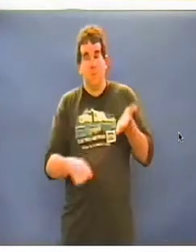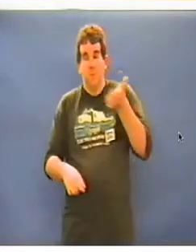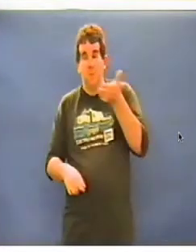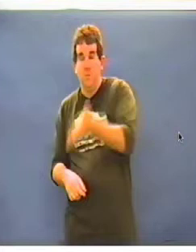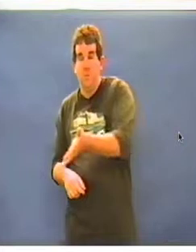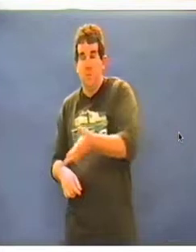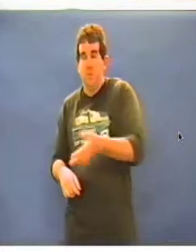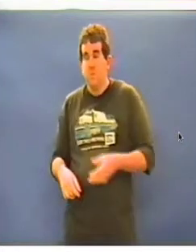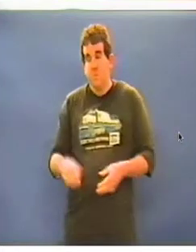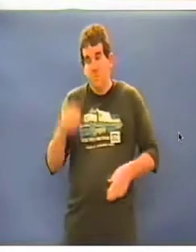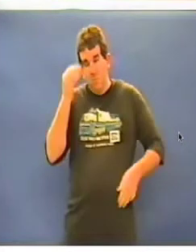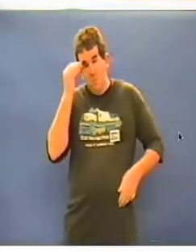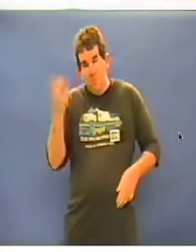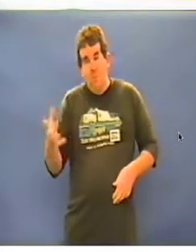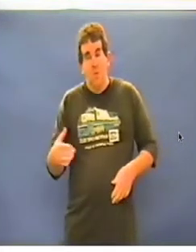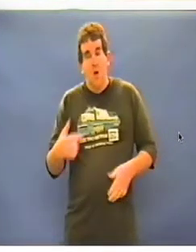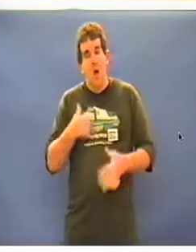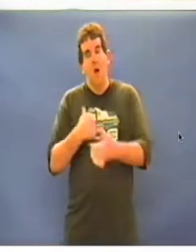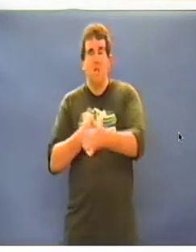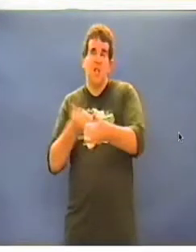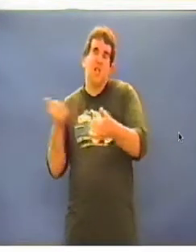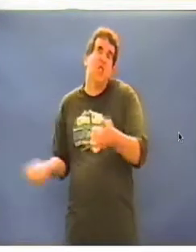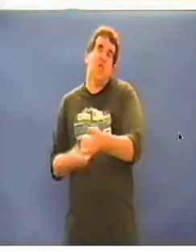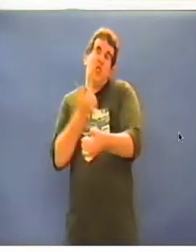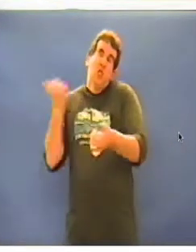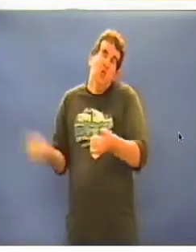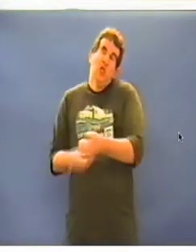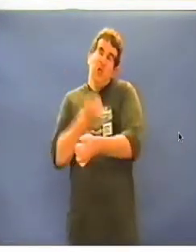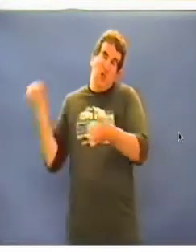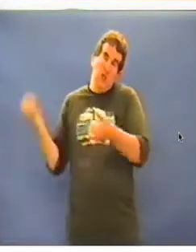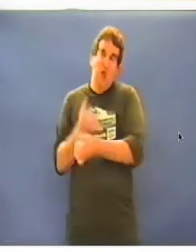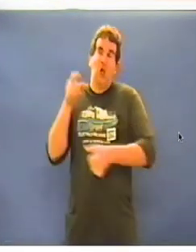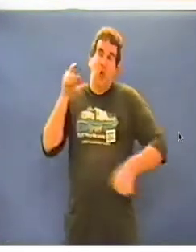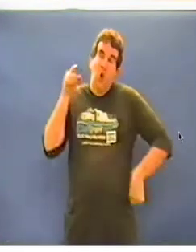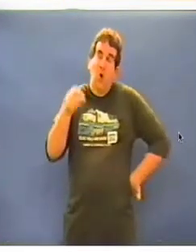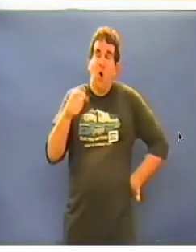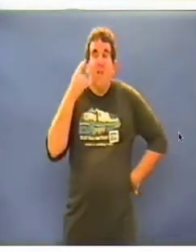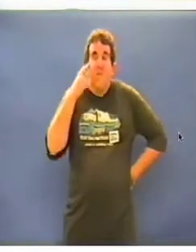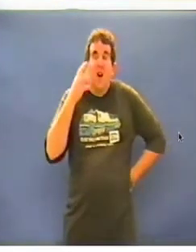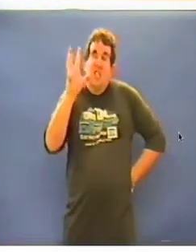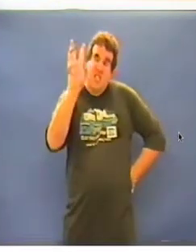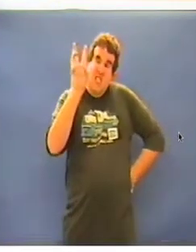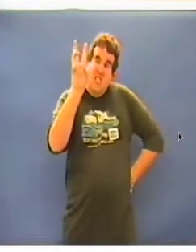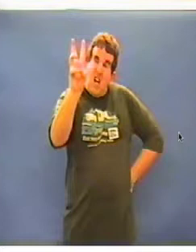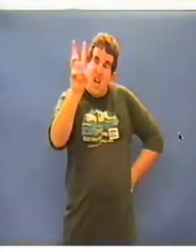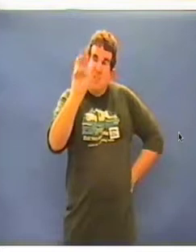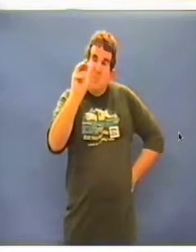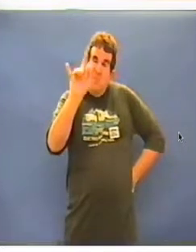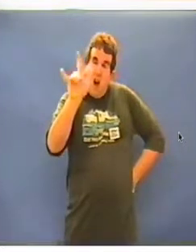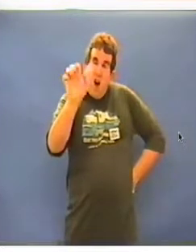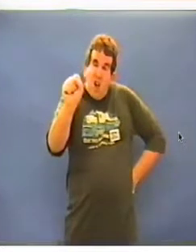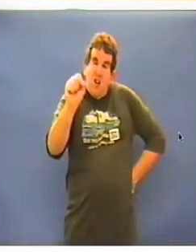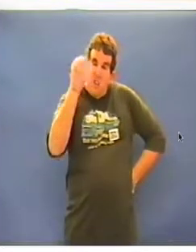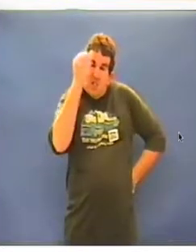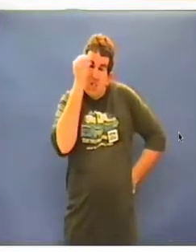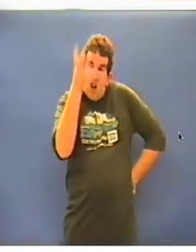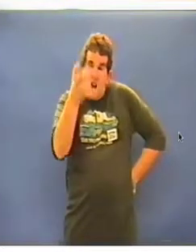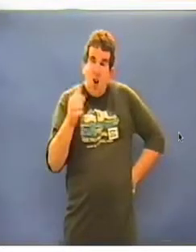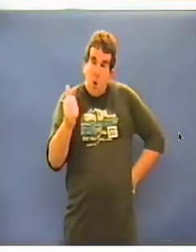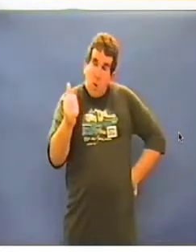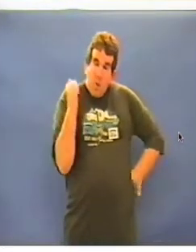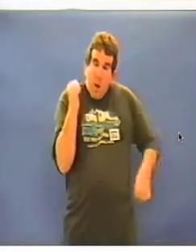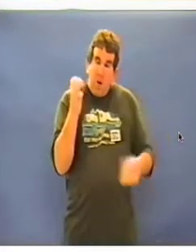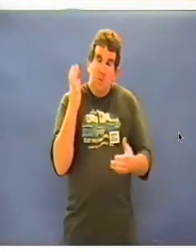and so the cop gets out of the car, comes on over, and just starts going on and on about